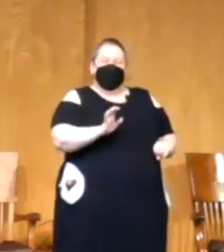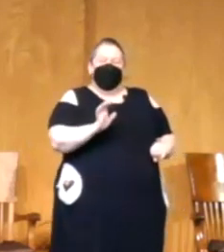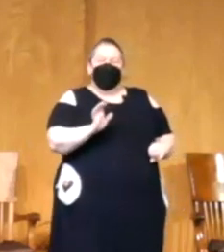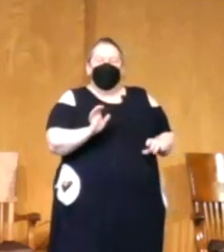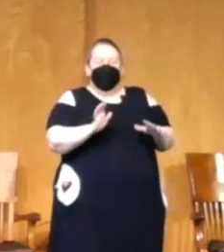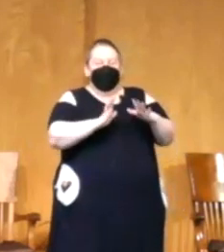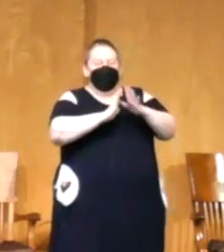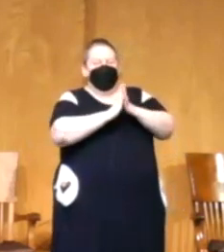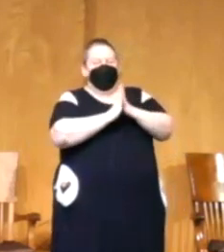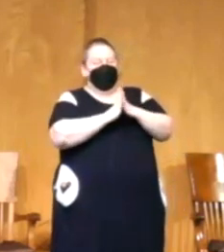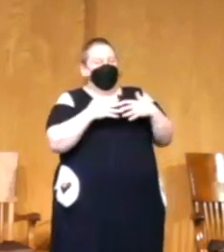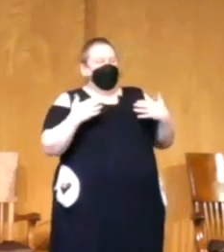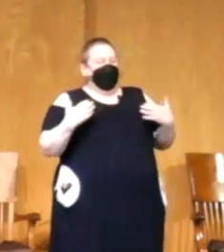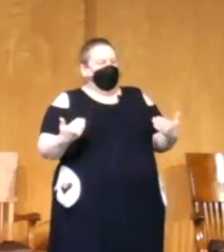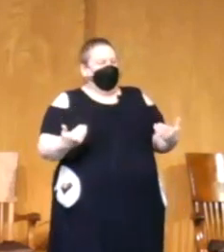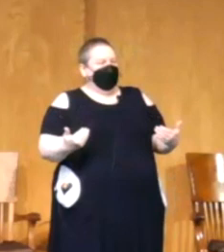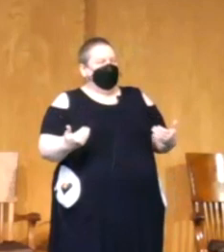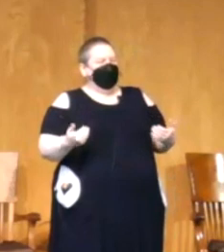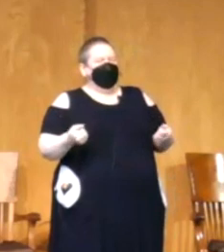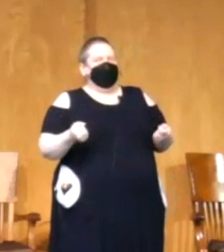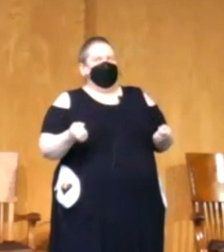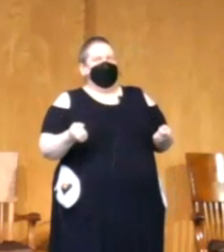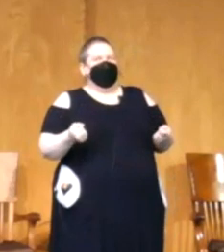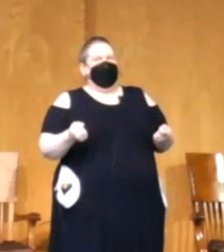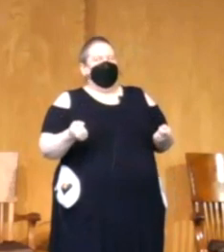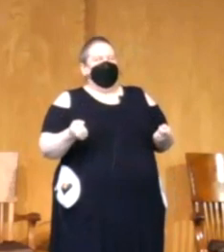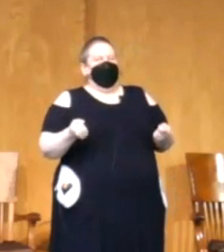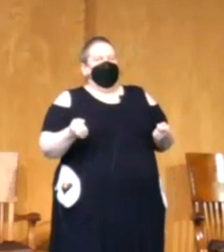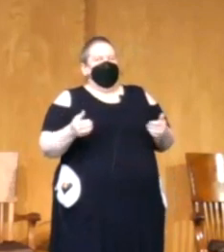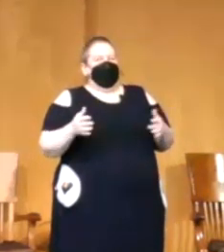And I wonder if we can,